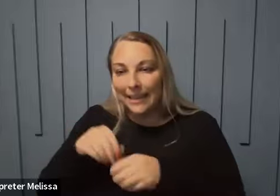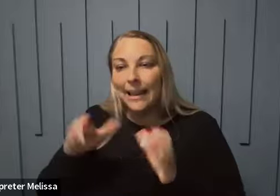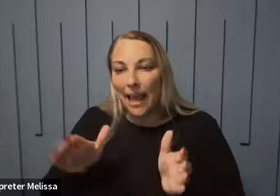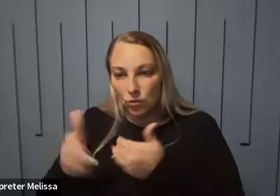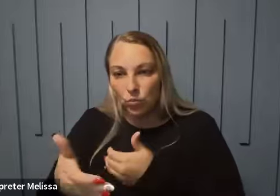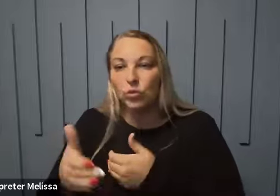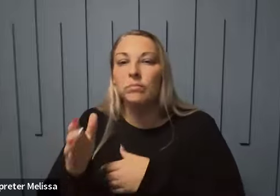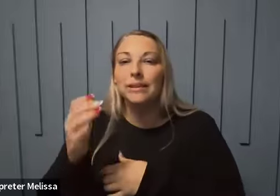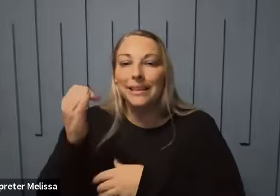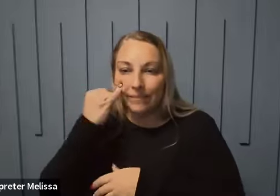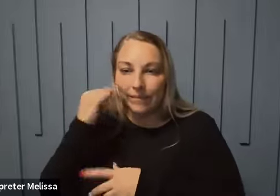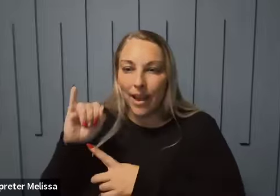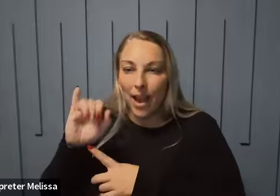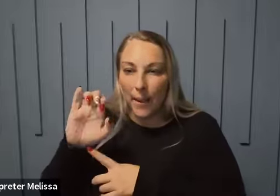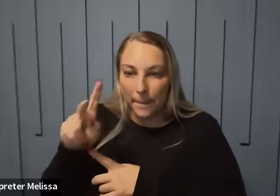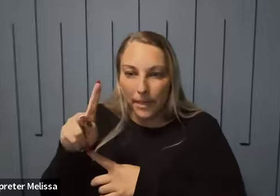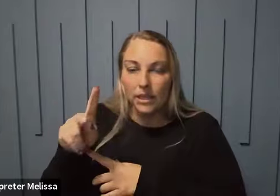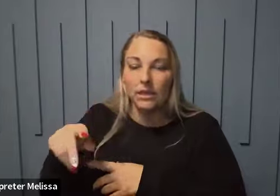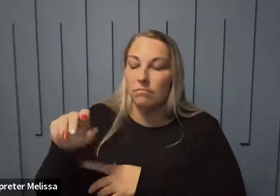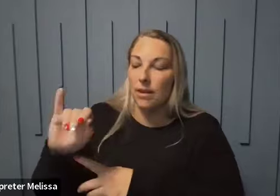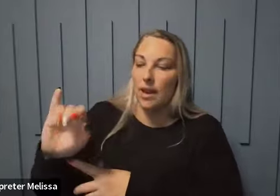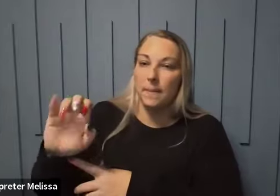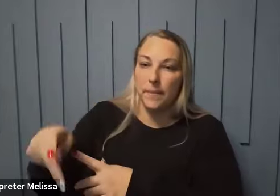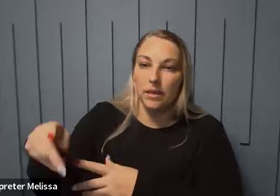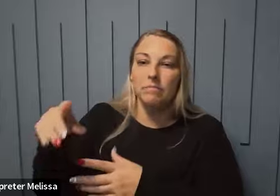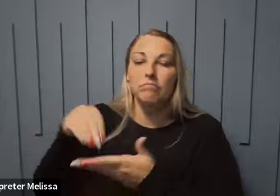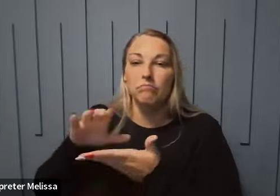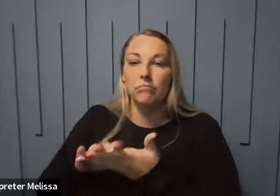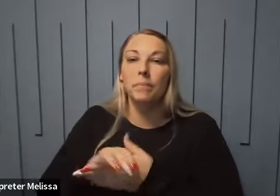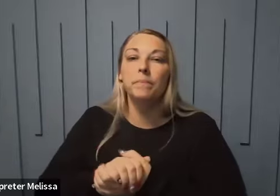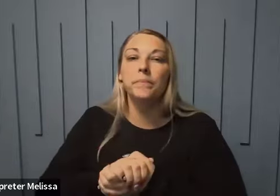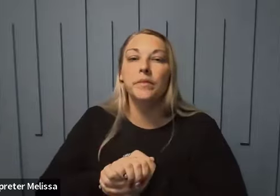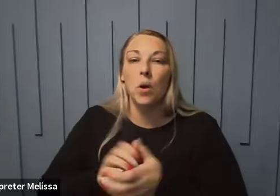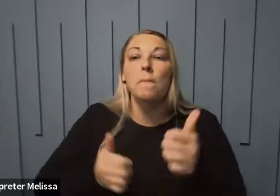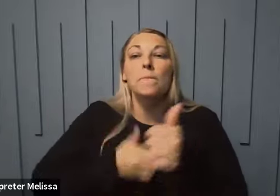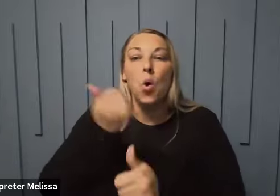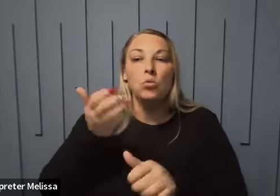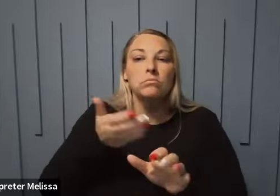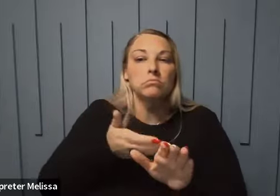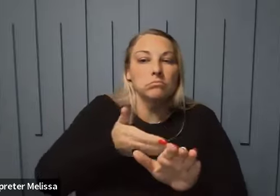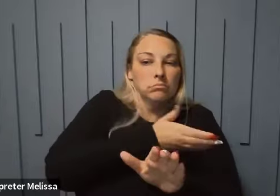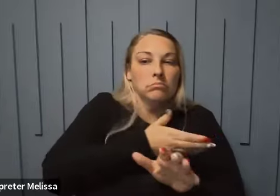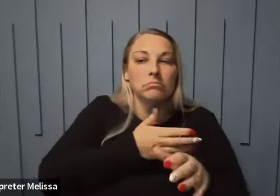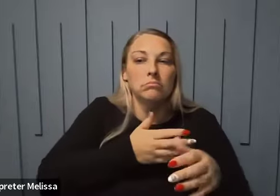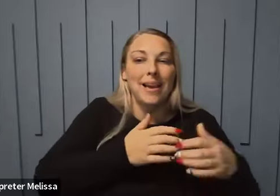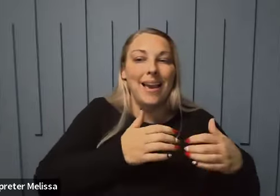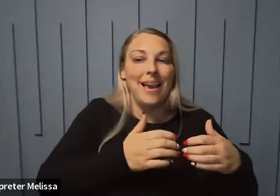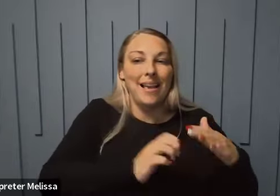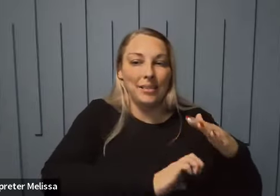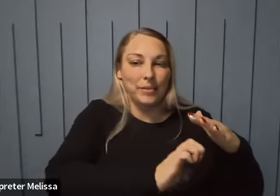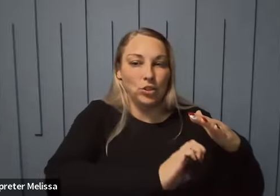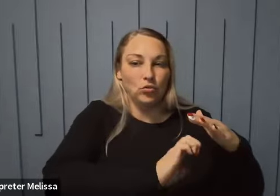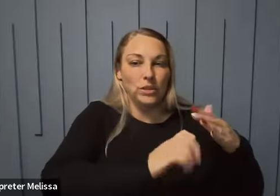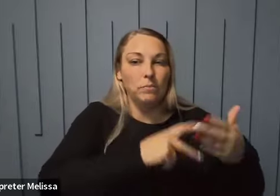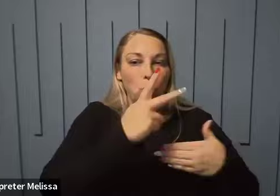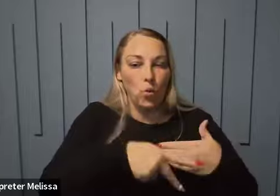Most readily, we use it in our elementary program. This year, our elementary program is covering grades preschool through 5th grade, but we did have a large group of